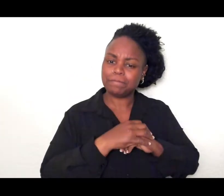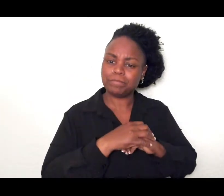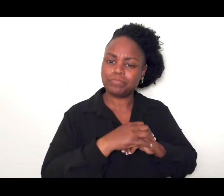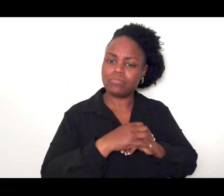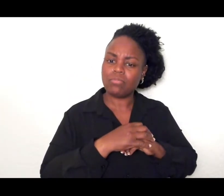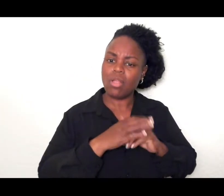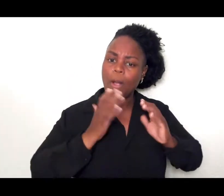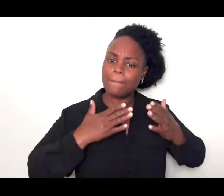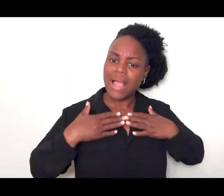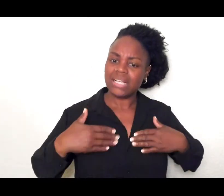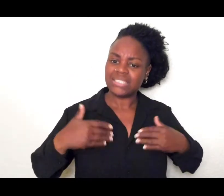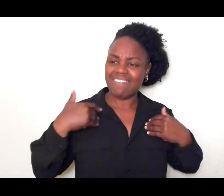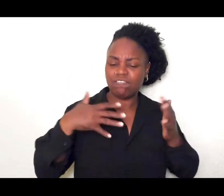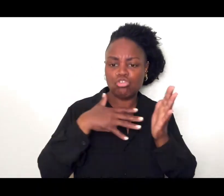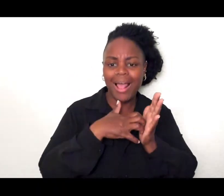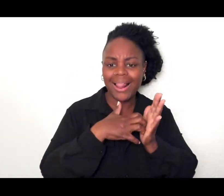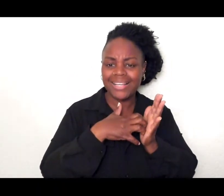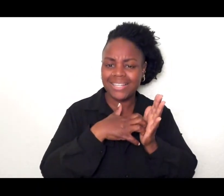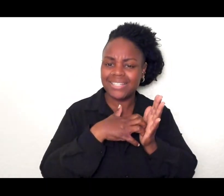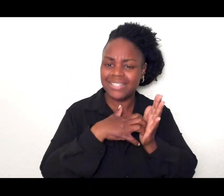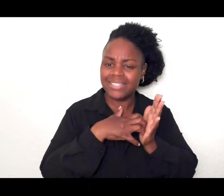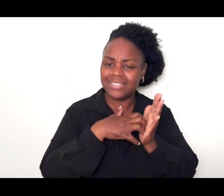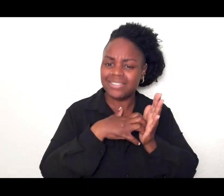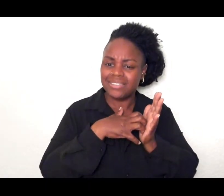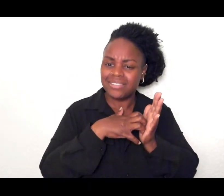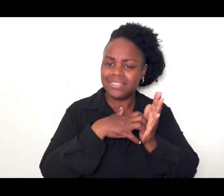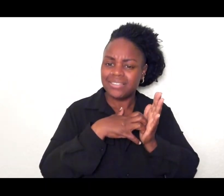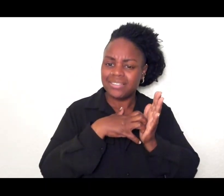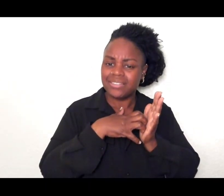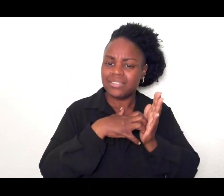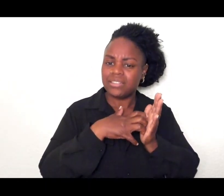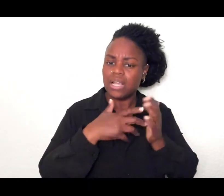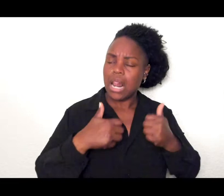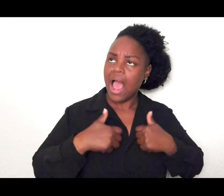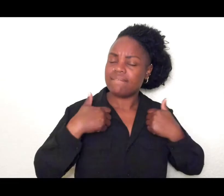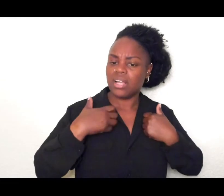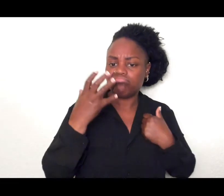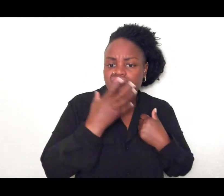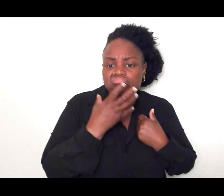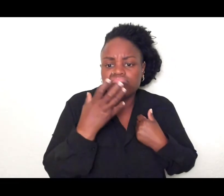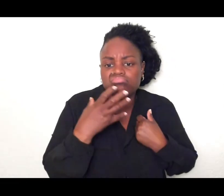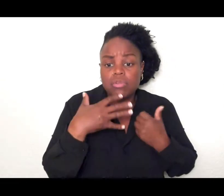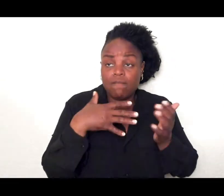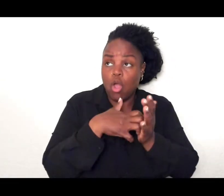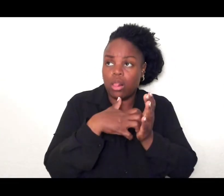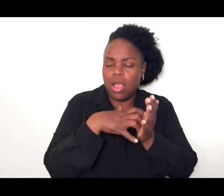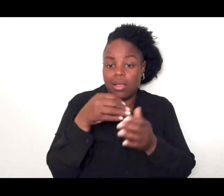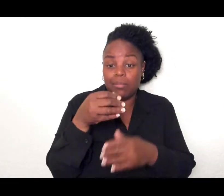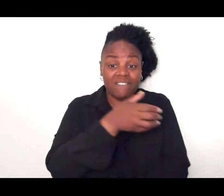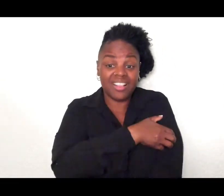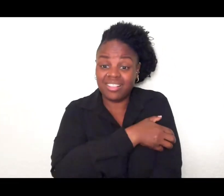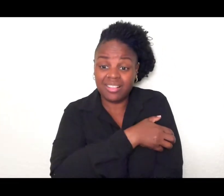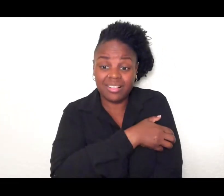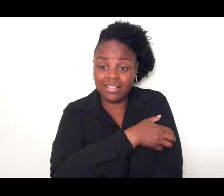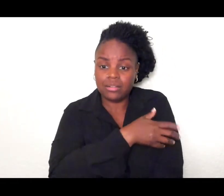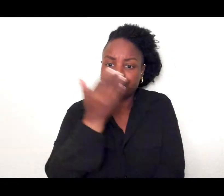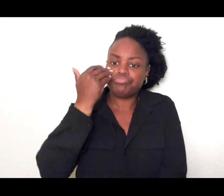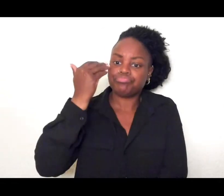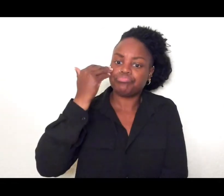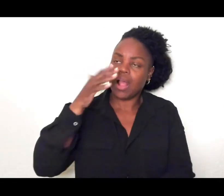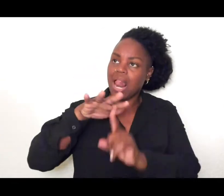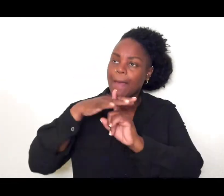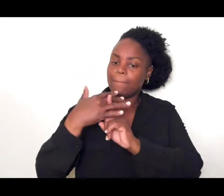it's so painful to me that all of that is put onto disabled bodies, you know, that we're the ones that are needy, you